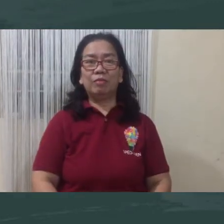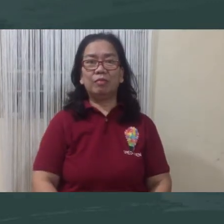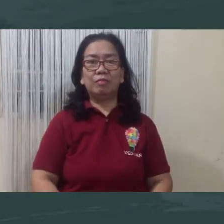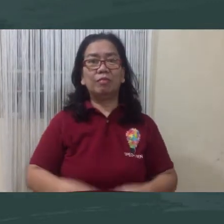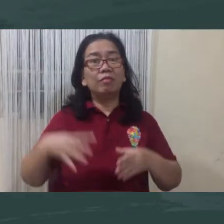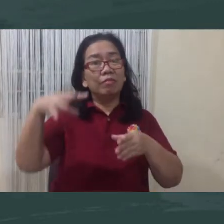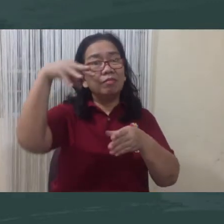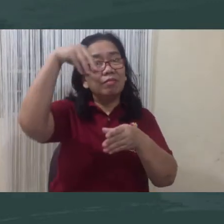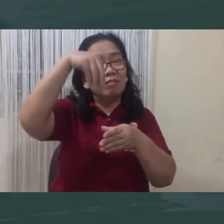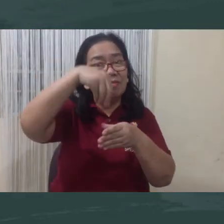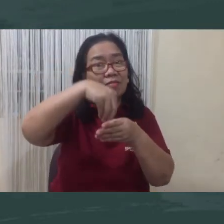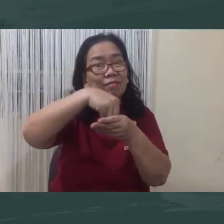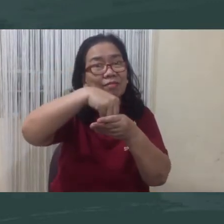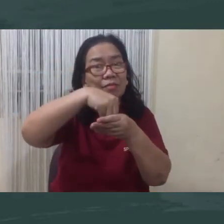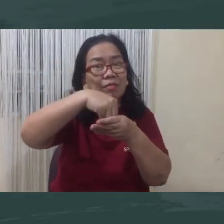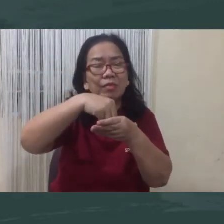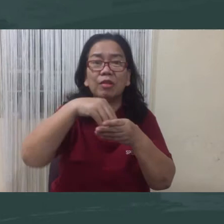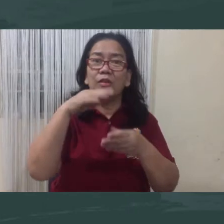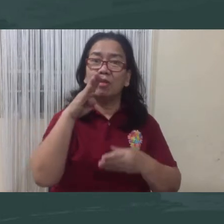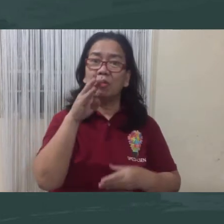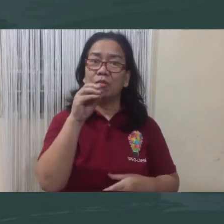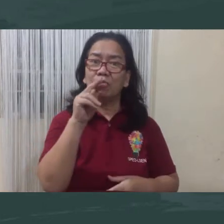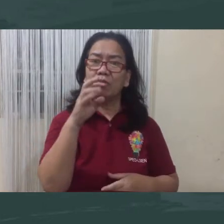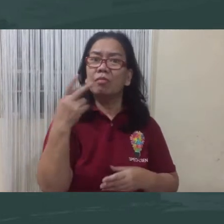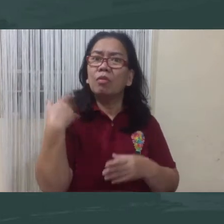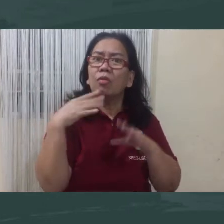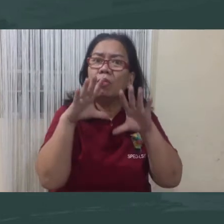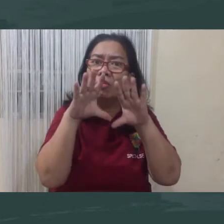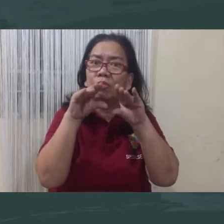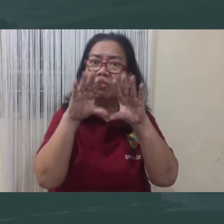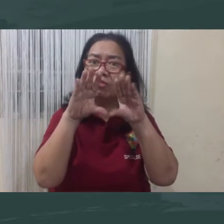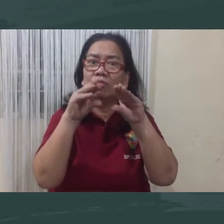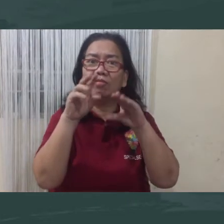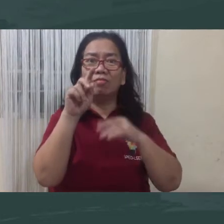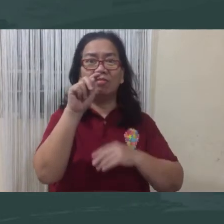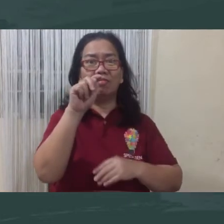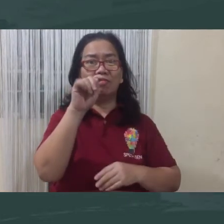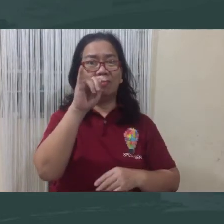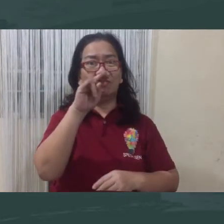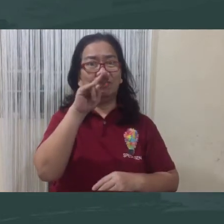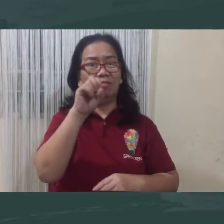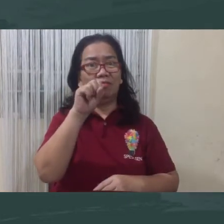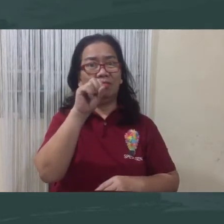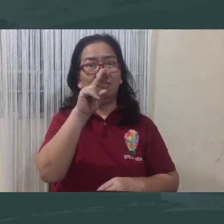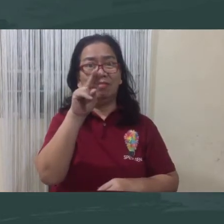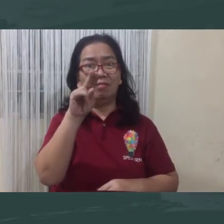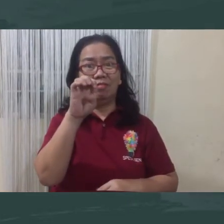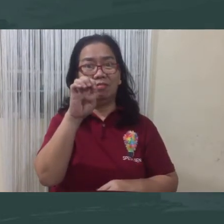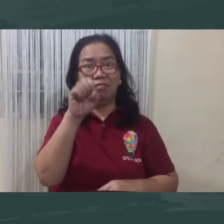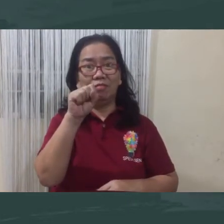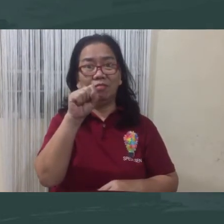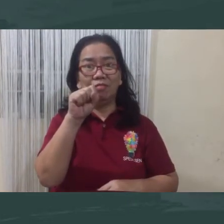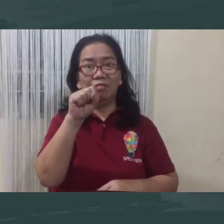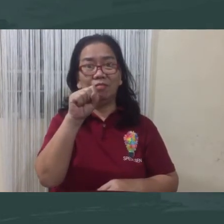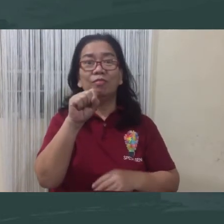Inside our bones are softer, fatty tissues called the bone marrow.